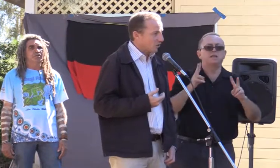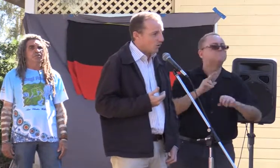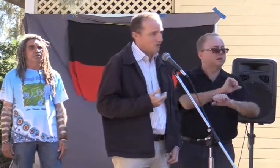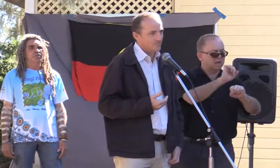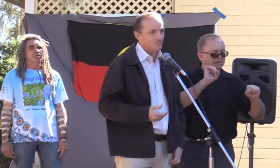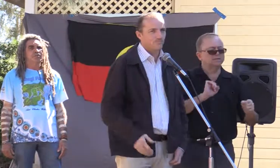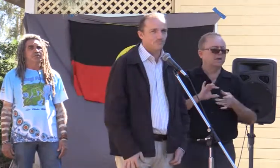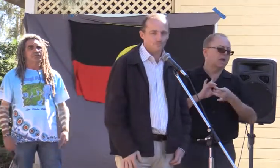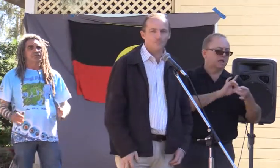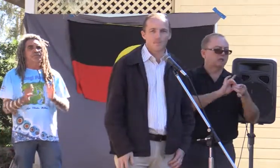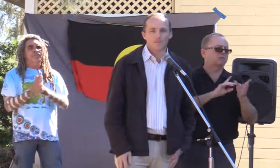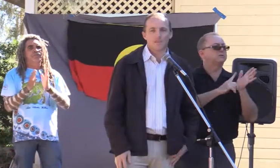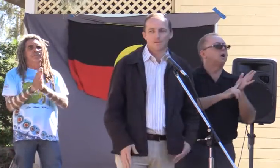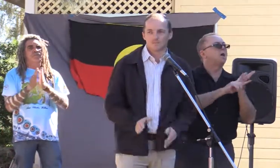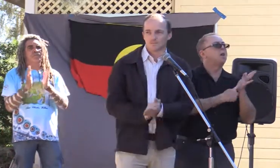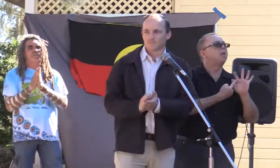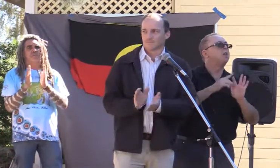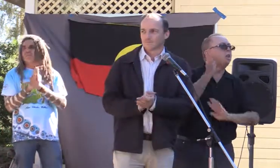connection to law.